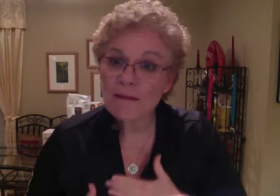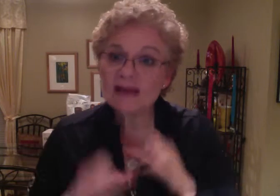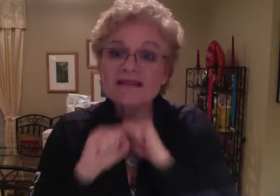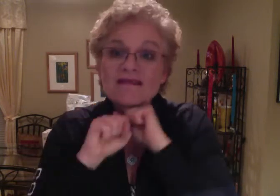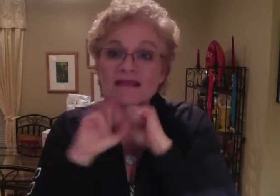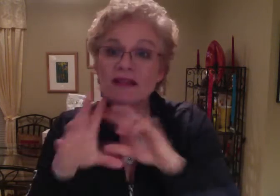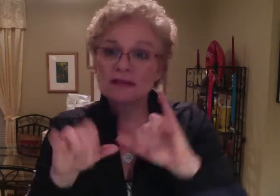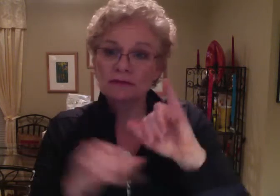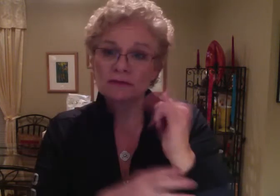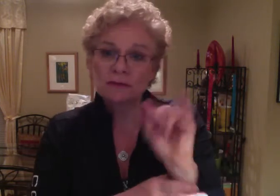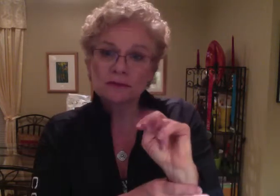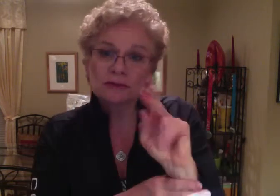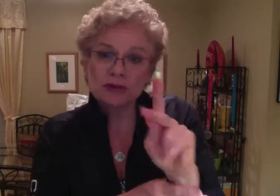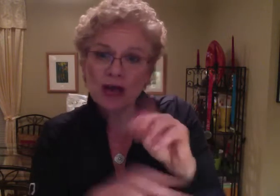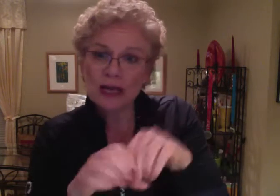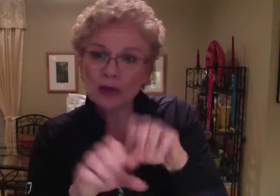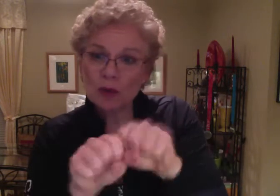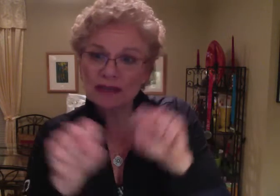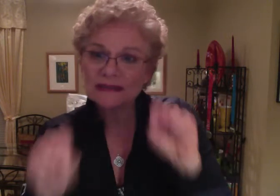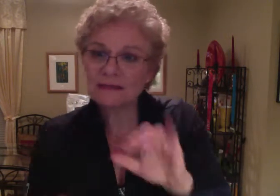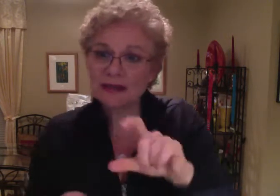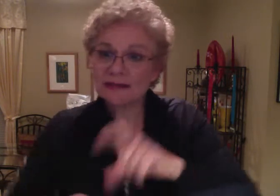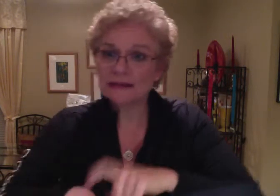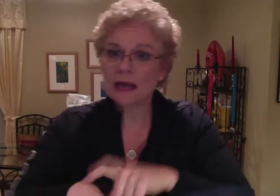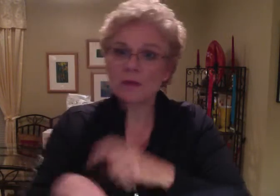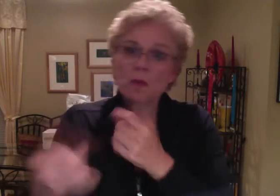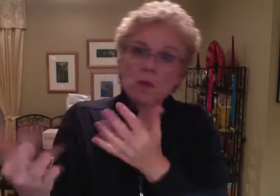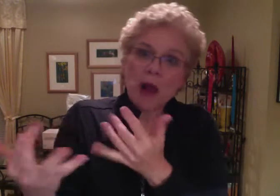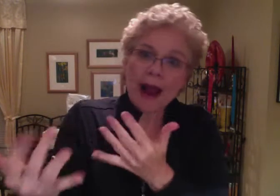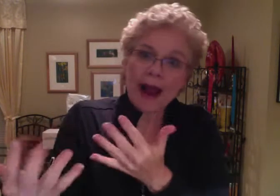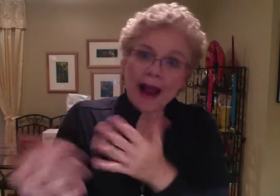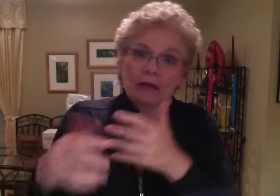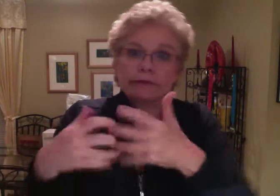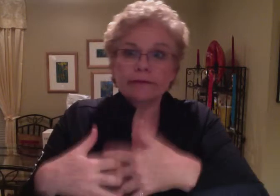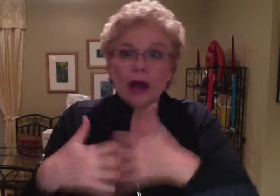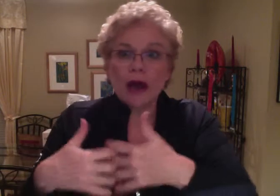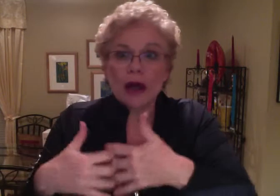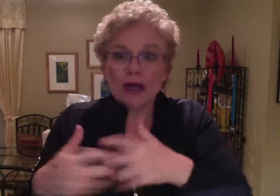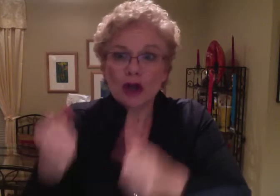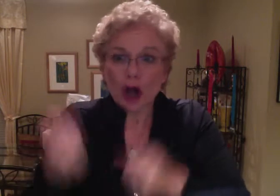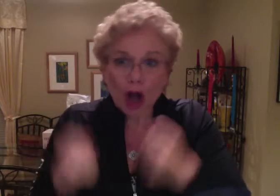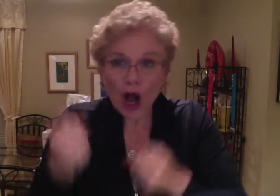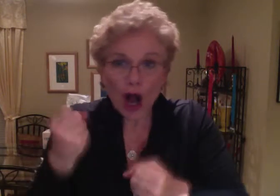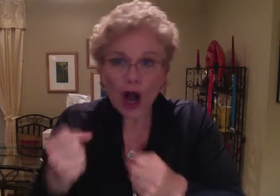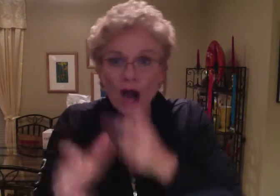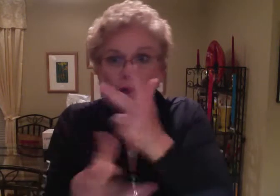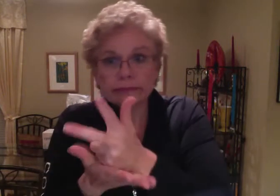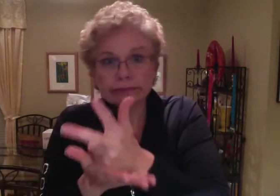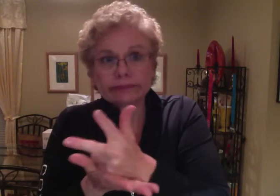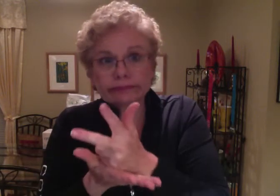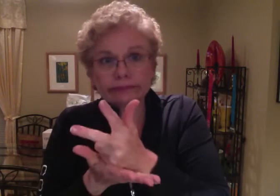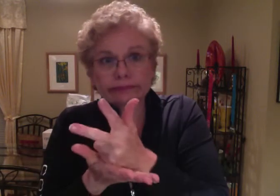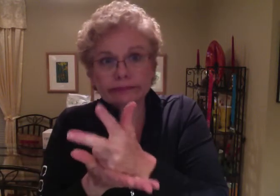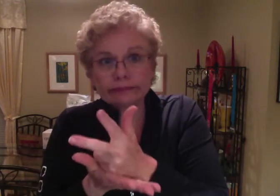your system. That's time you don't need to spend with your car going, or, you know what I mean? It's like every once in a while, fine. But most